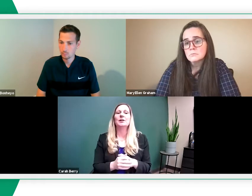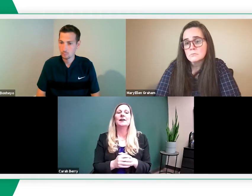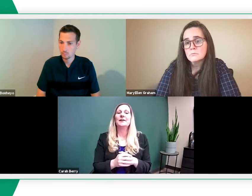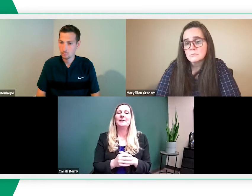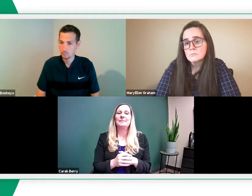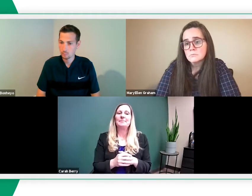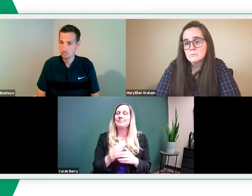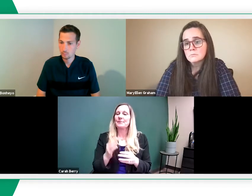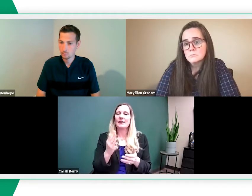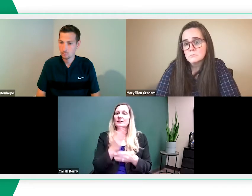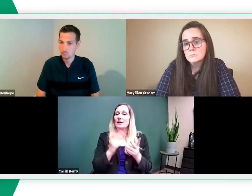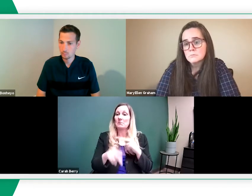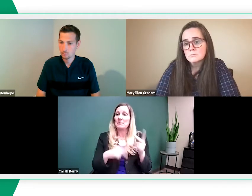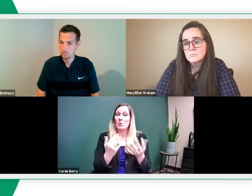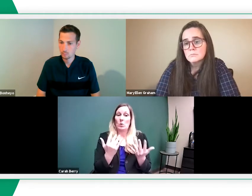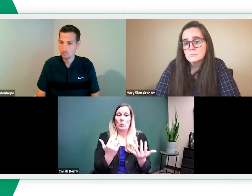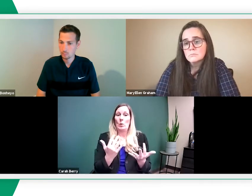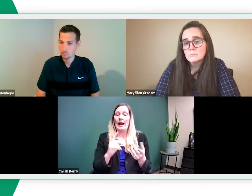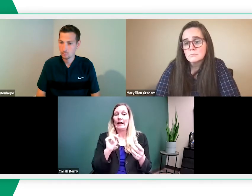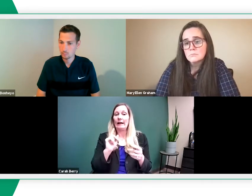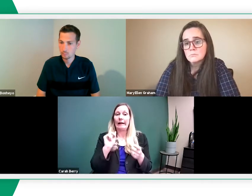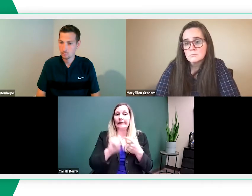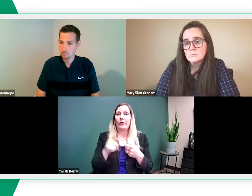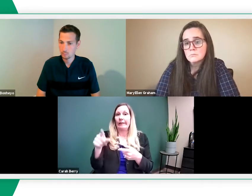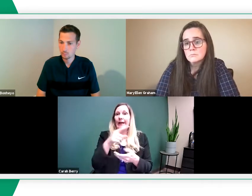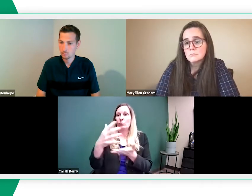retirement, it doesn't matter. It's really up to you.